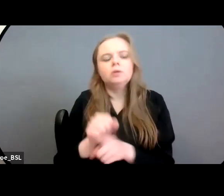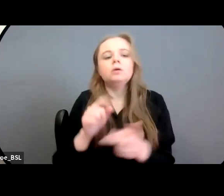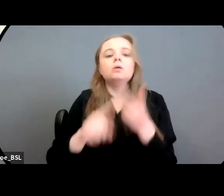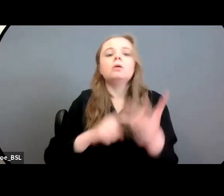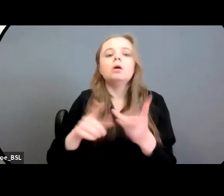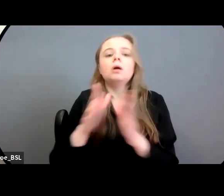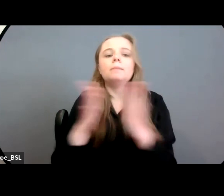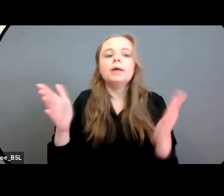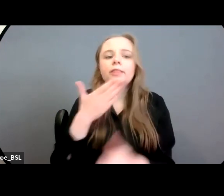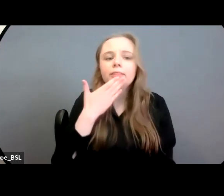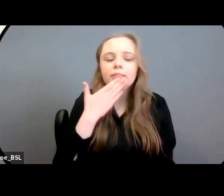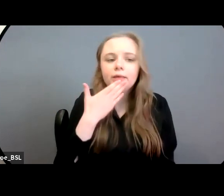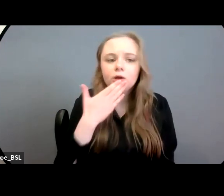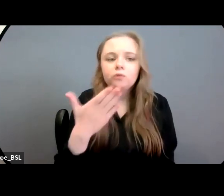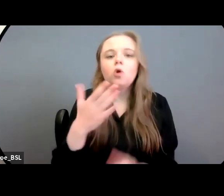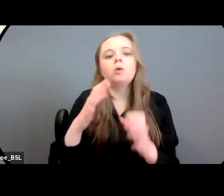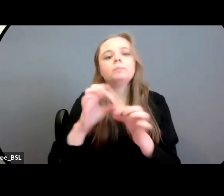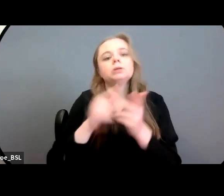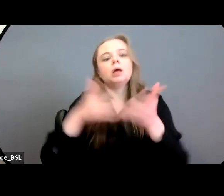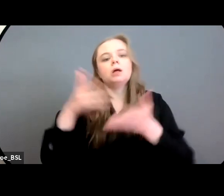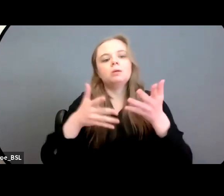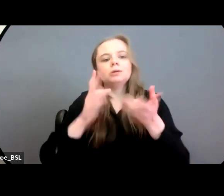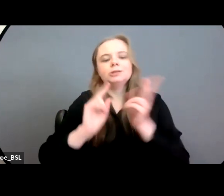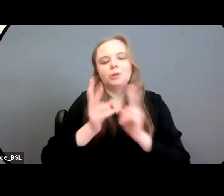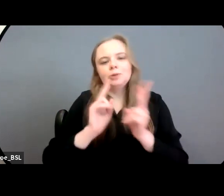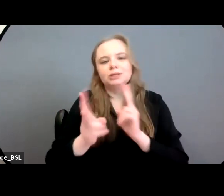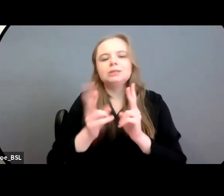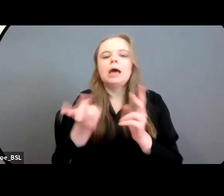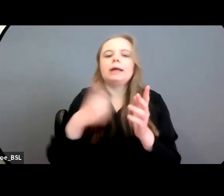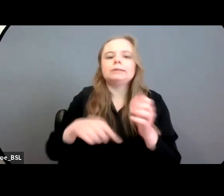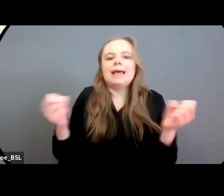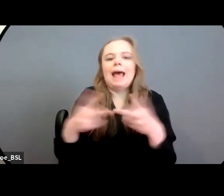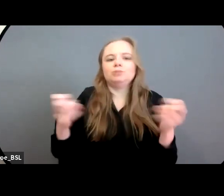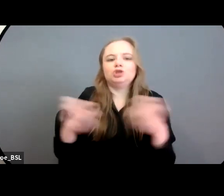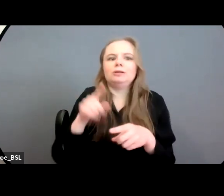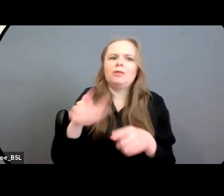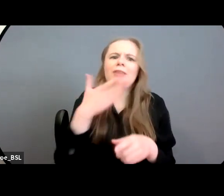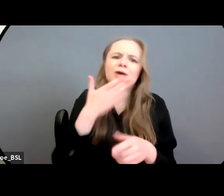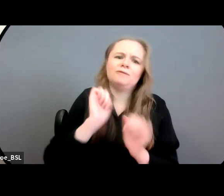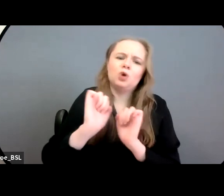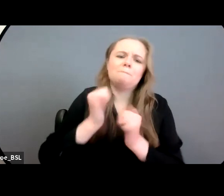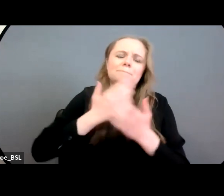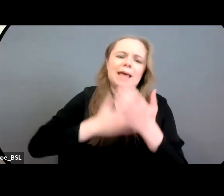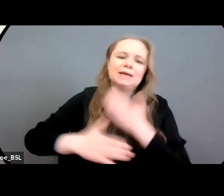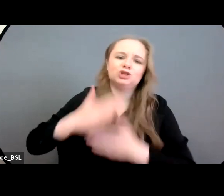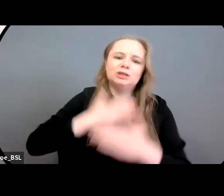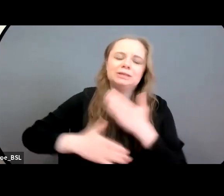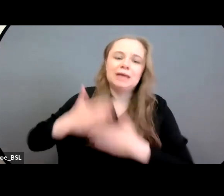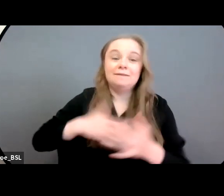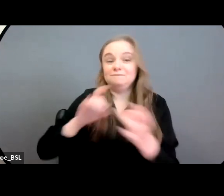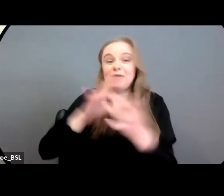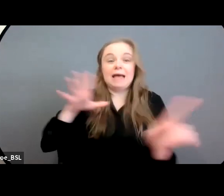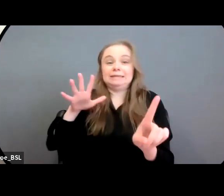you to our BSL interpreters and our captioners for your patience and your speed in keeping up with us when